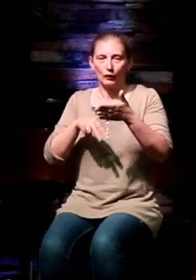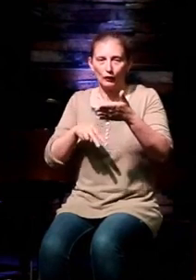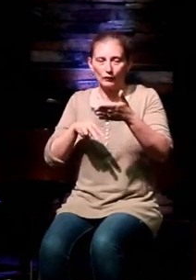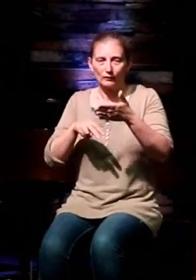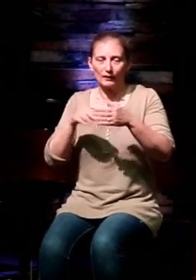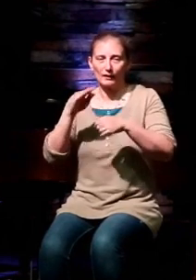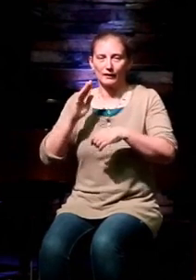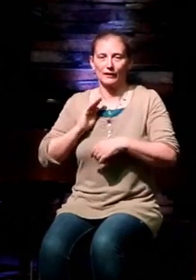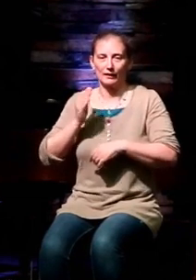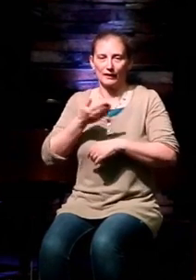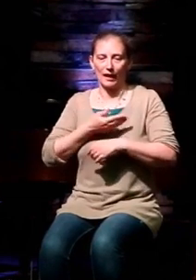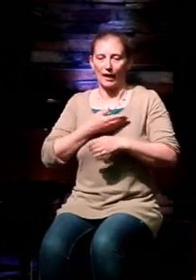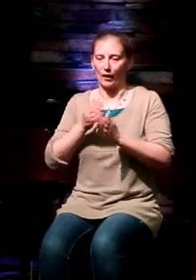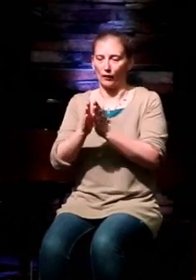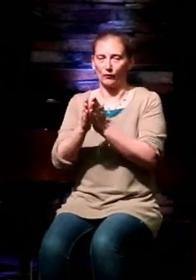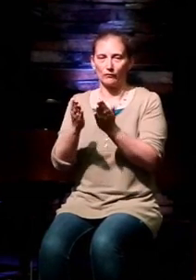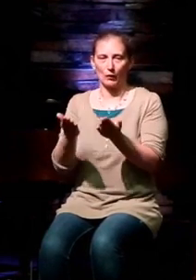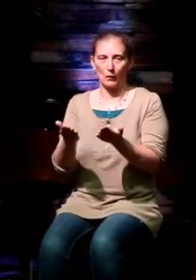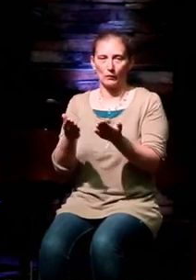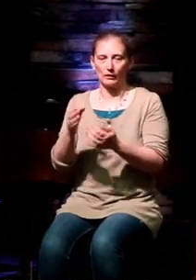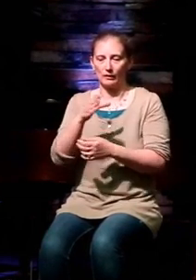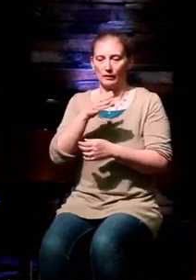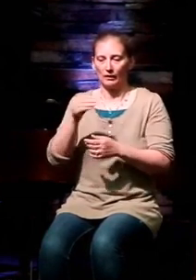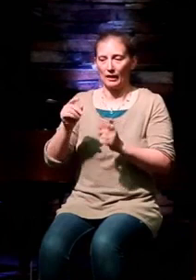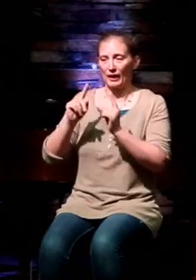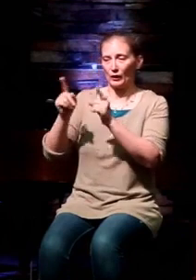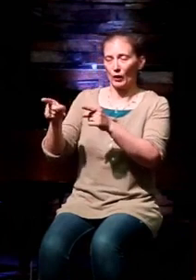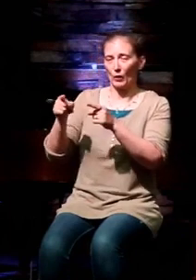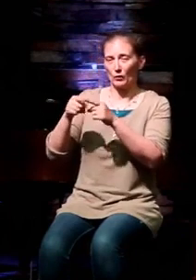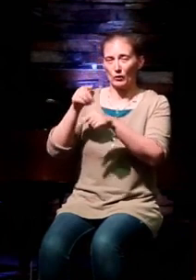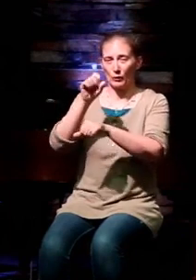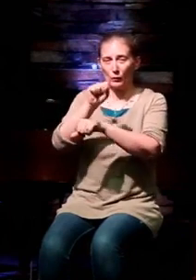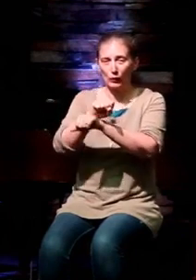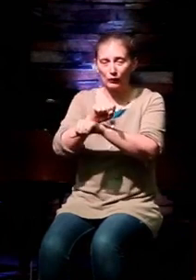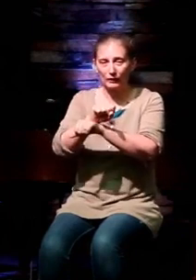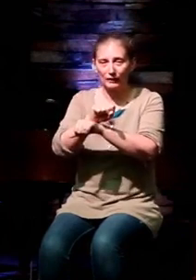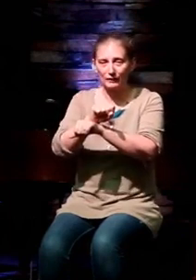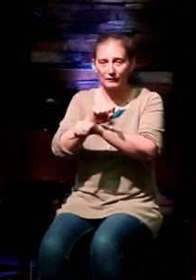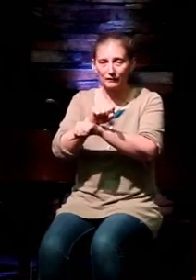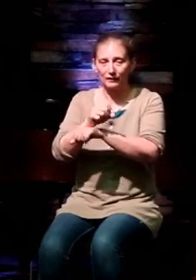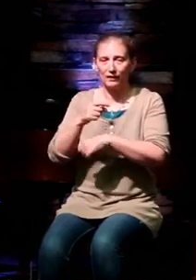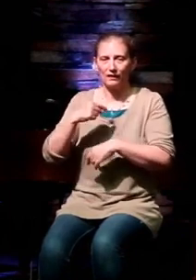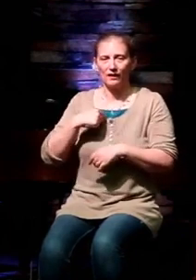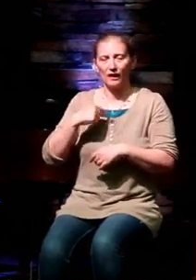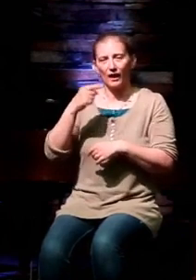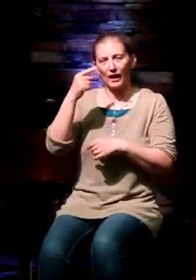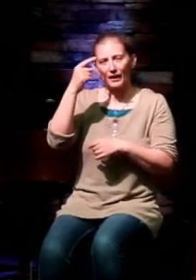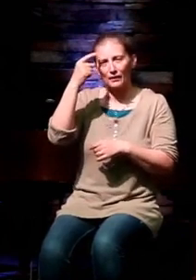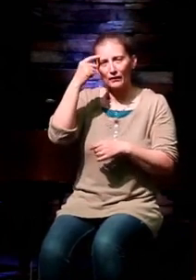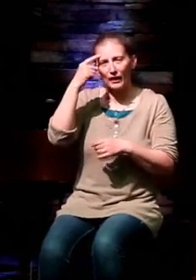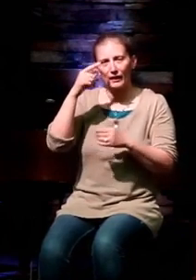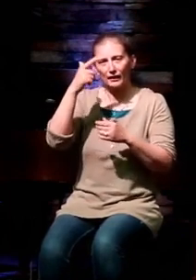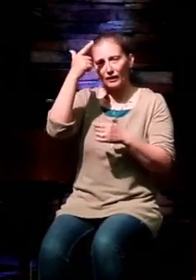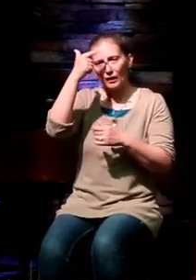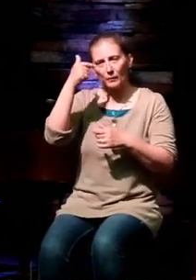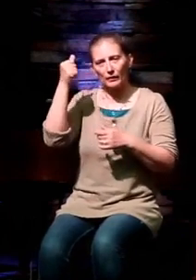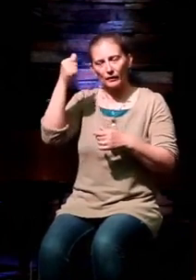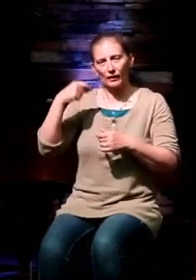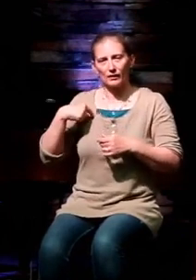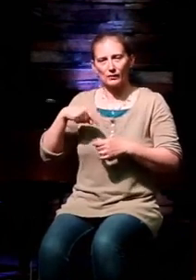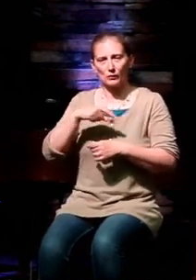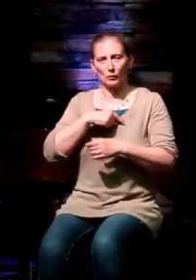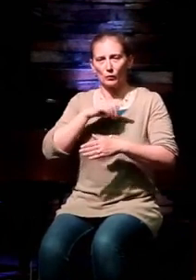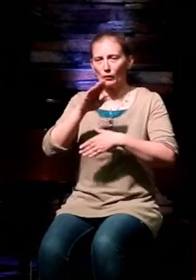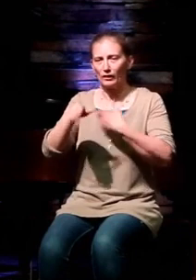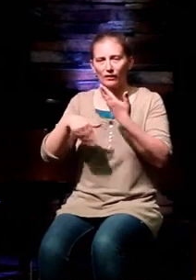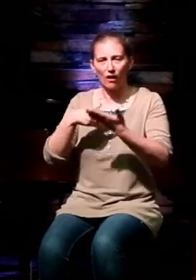and you're almost late for work and you head off to work. I think it's because we're all spiritually empty. When it comes to it, down